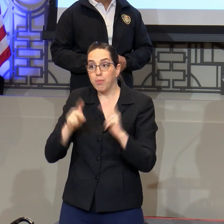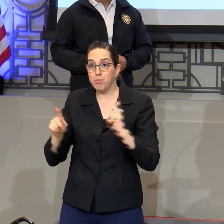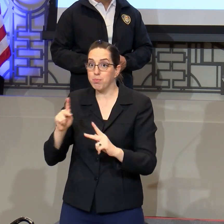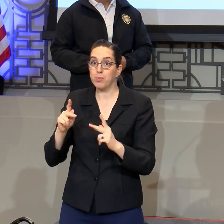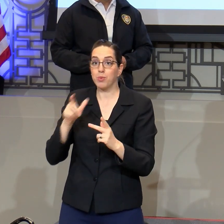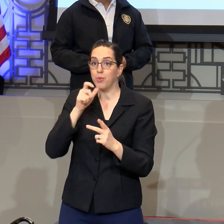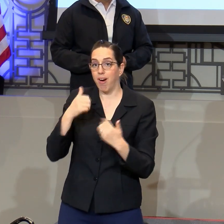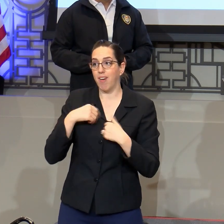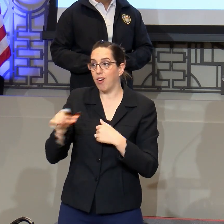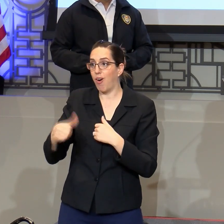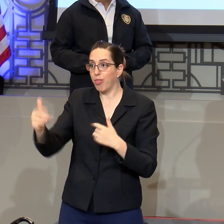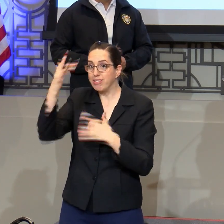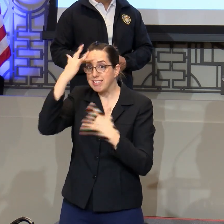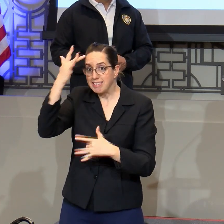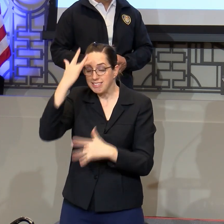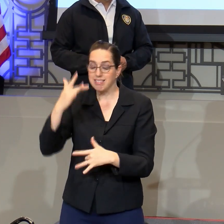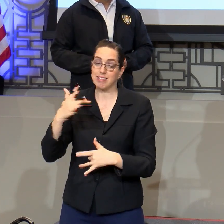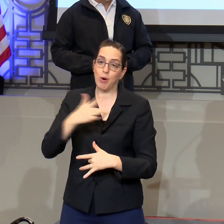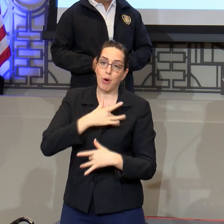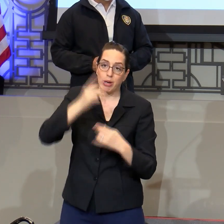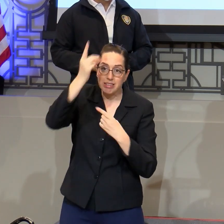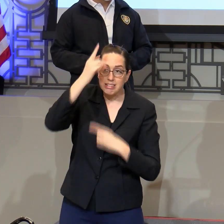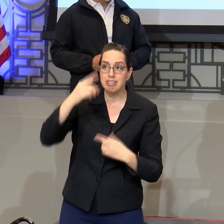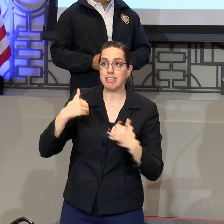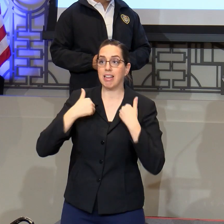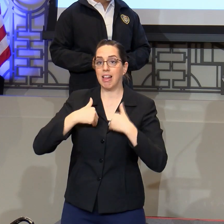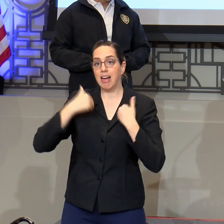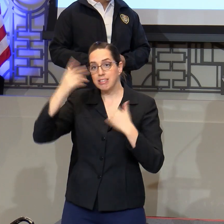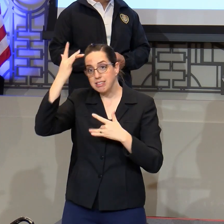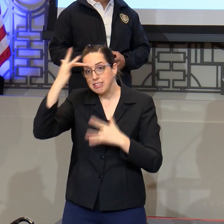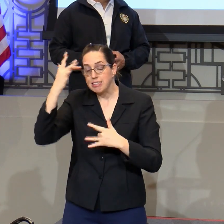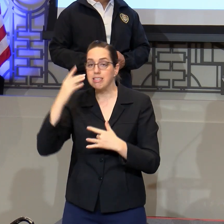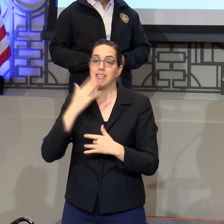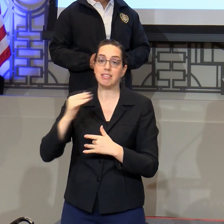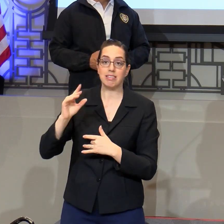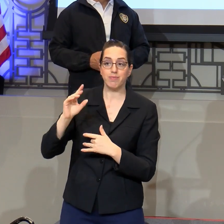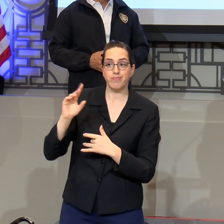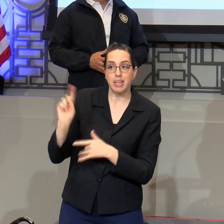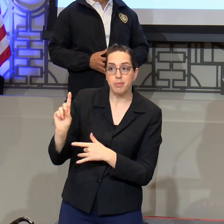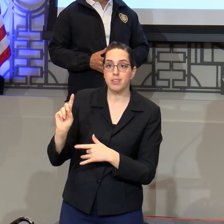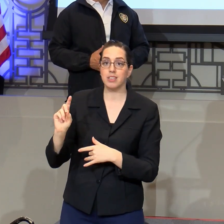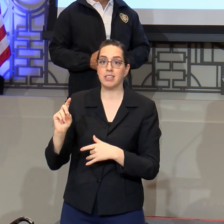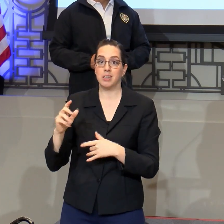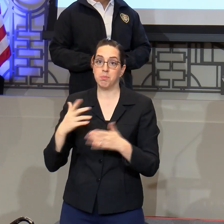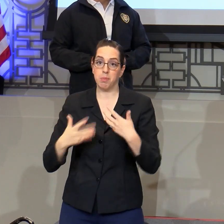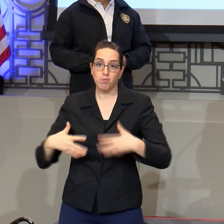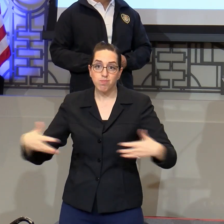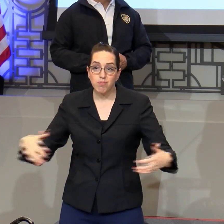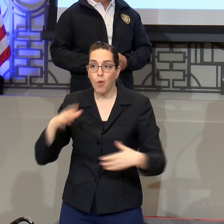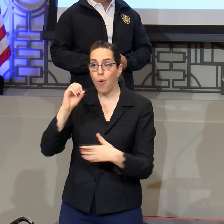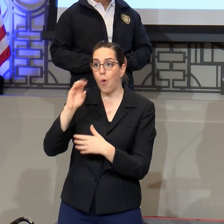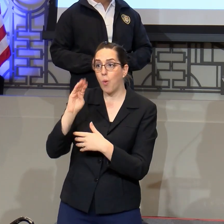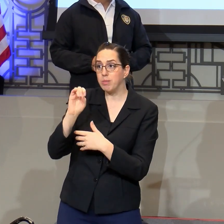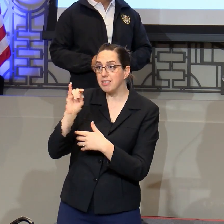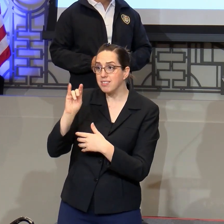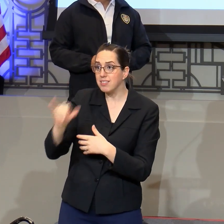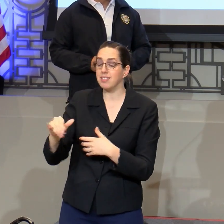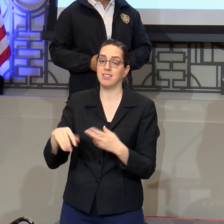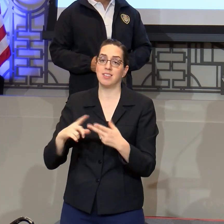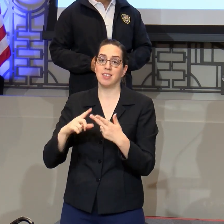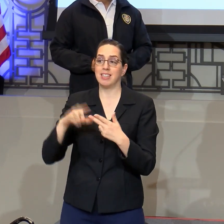medical conditions, heart disease, lung disease, diabetes, obesity, sickle